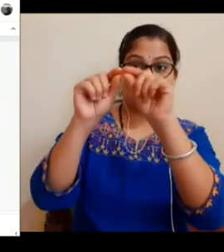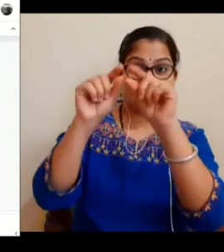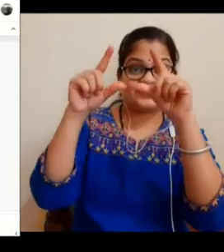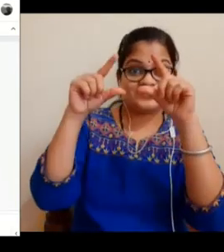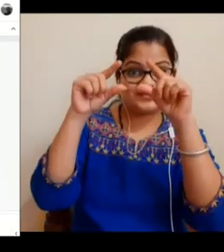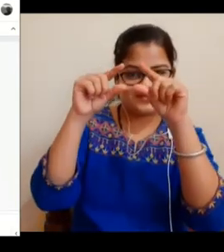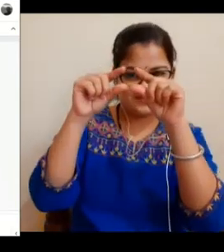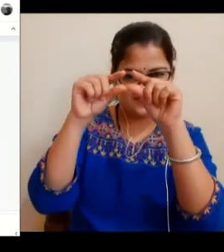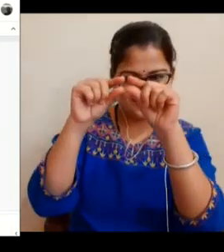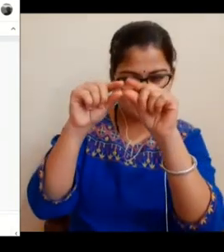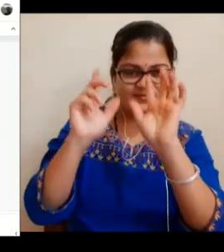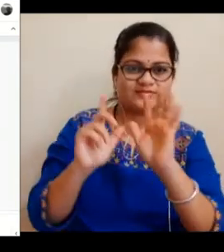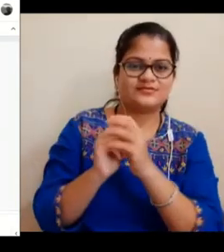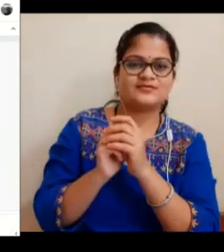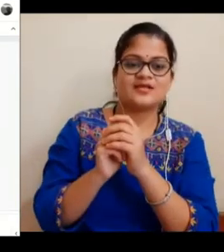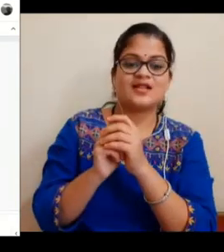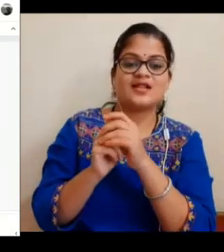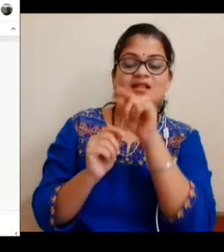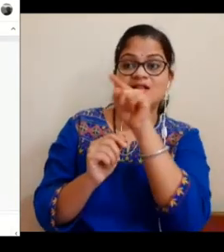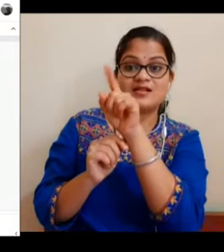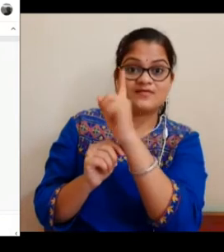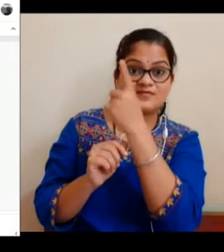and this star a little smaller,